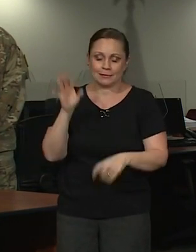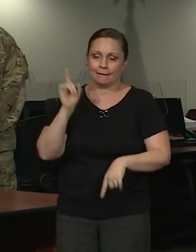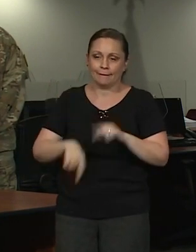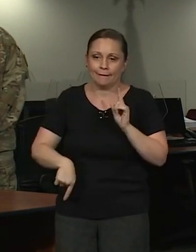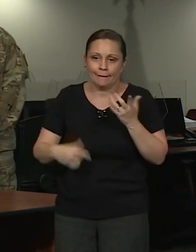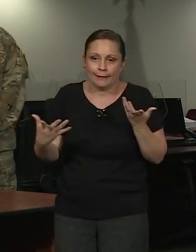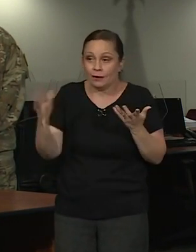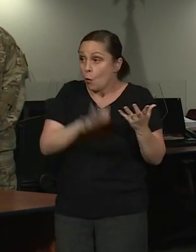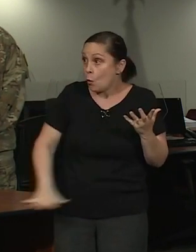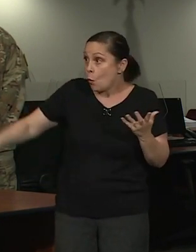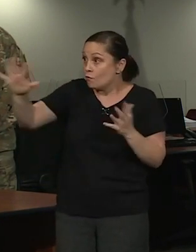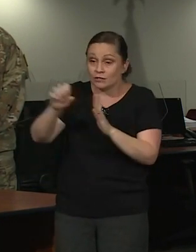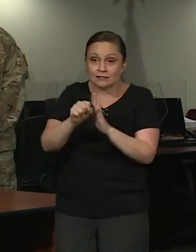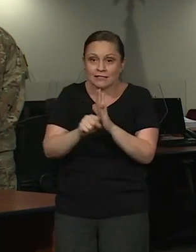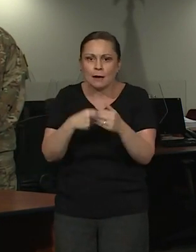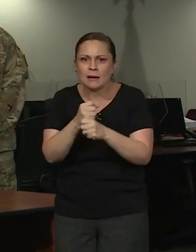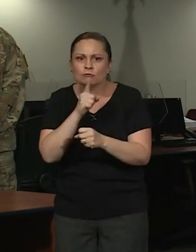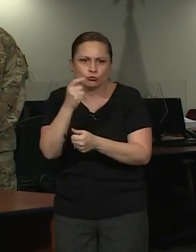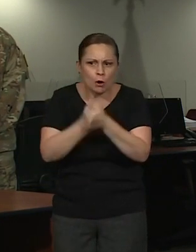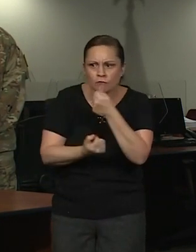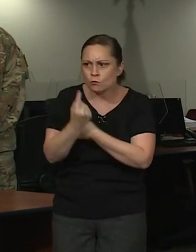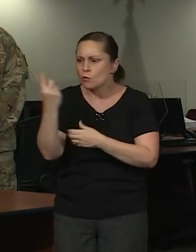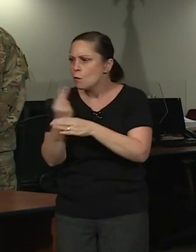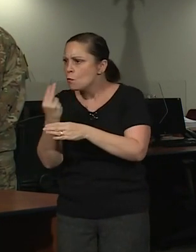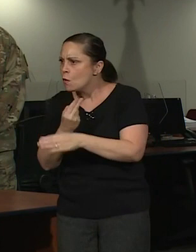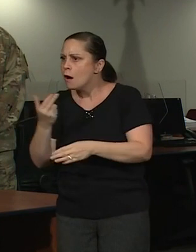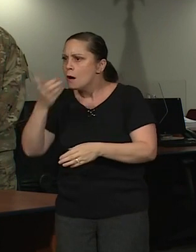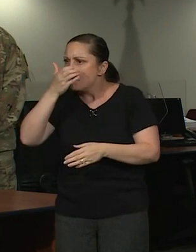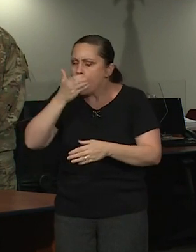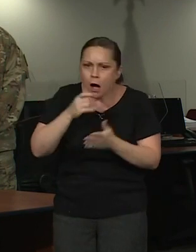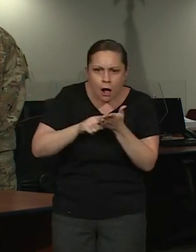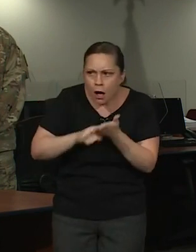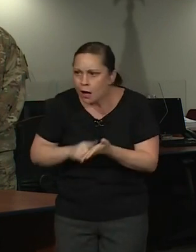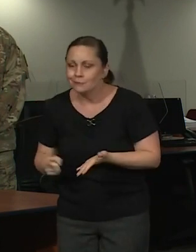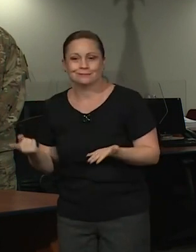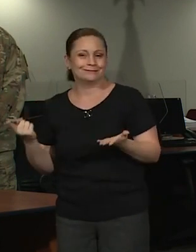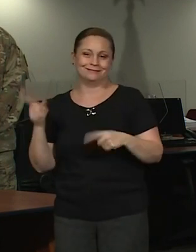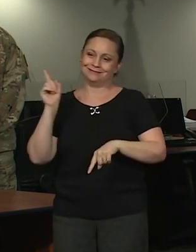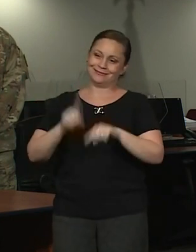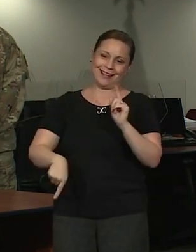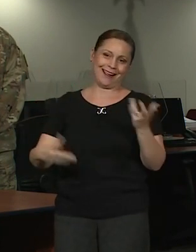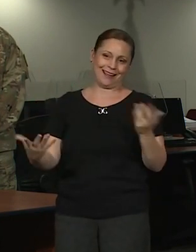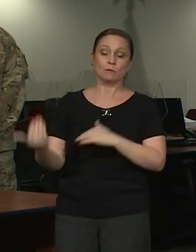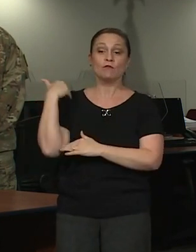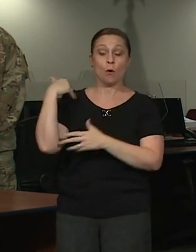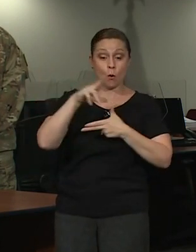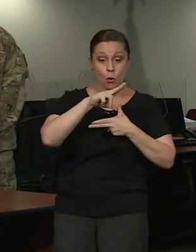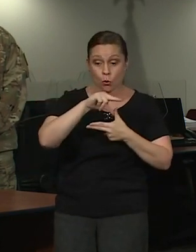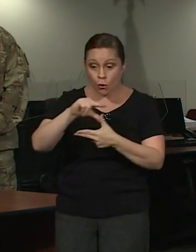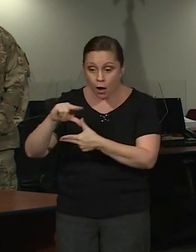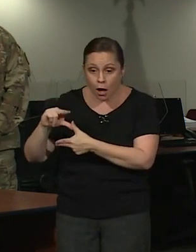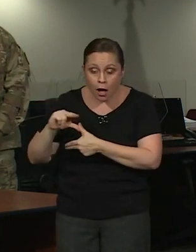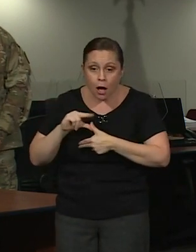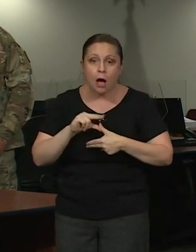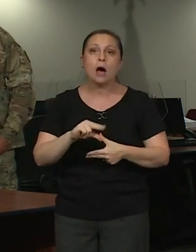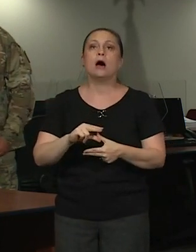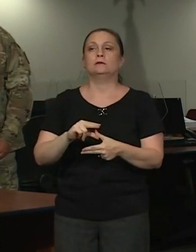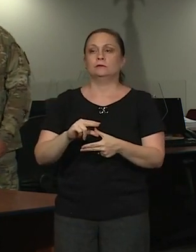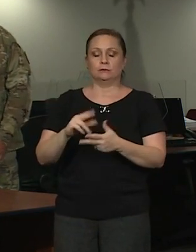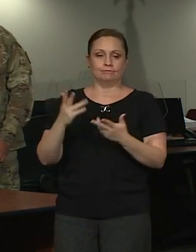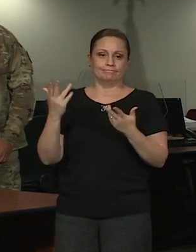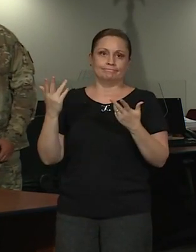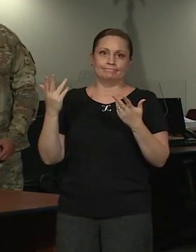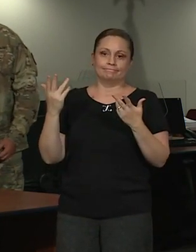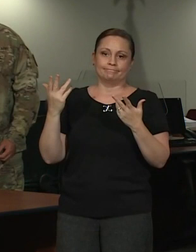the entire state. When we have hurricanes, and when we were earlier on, when we were